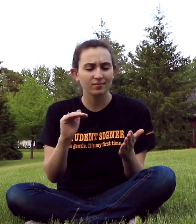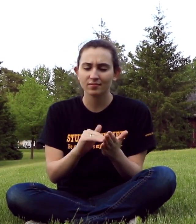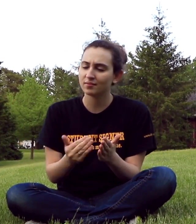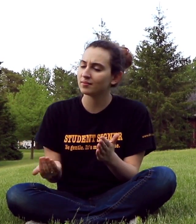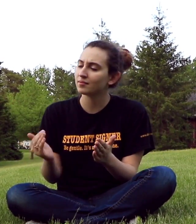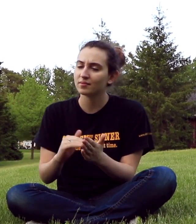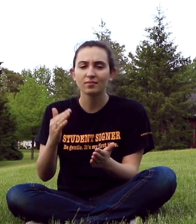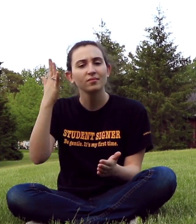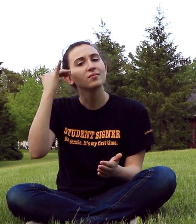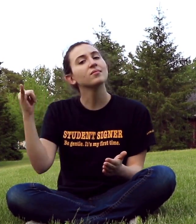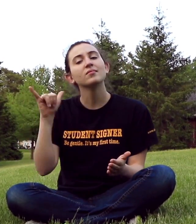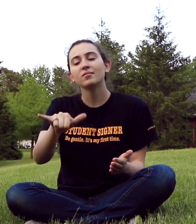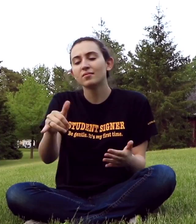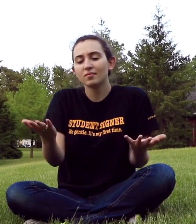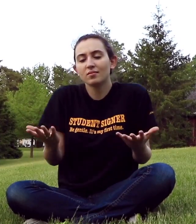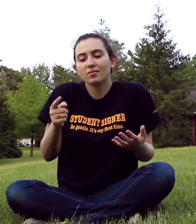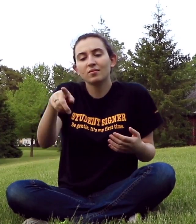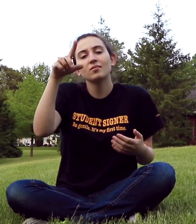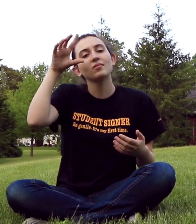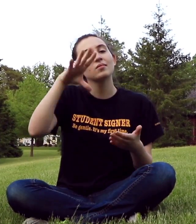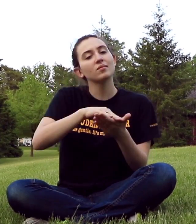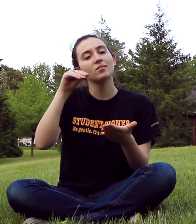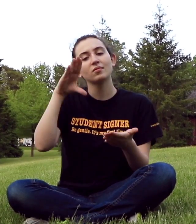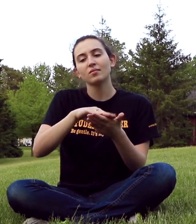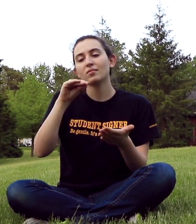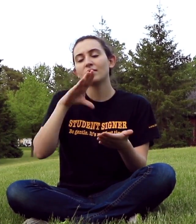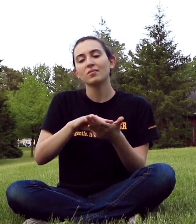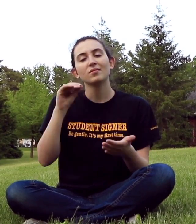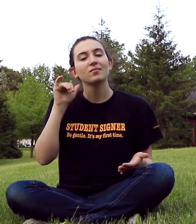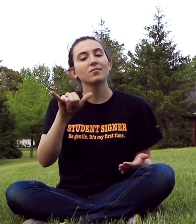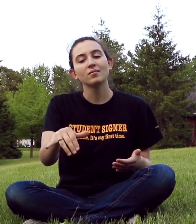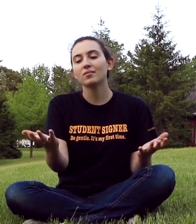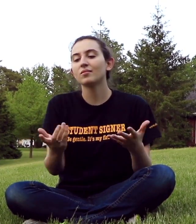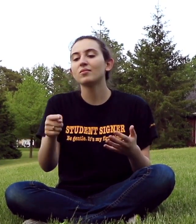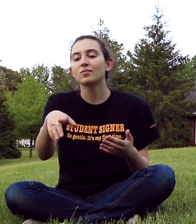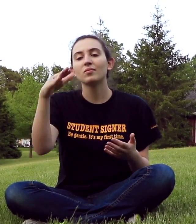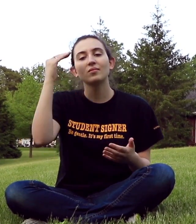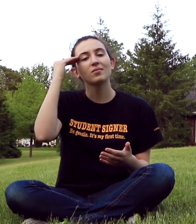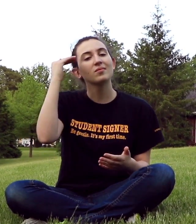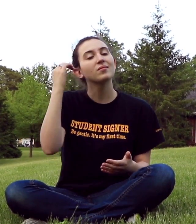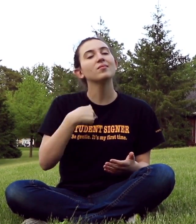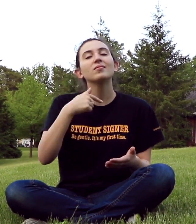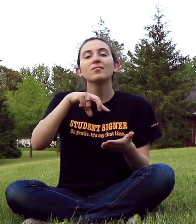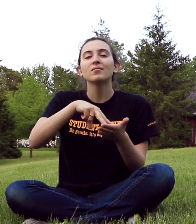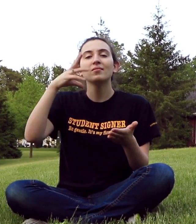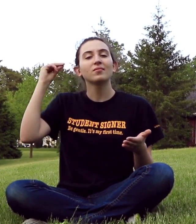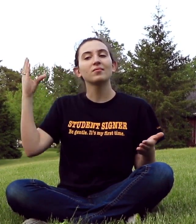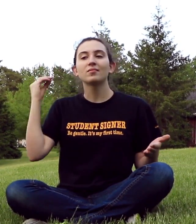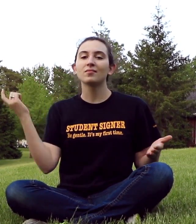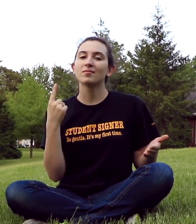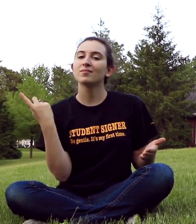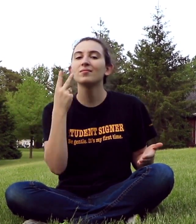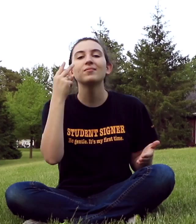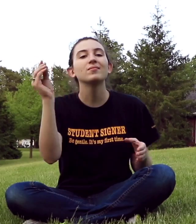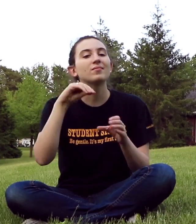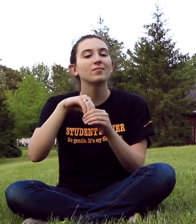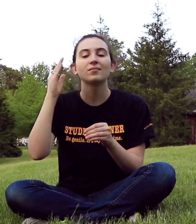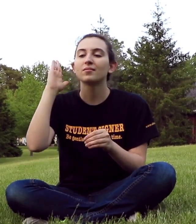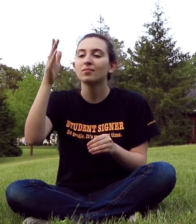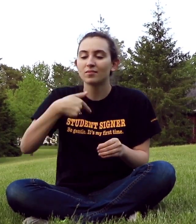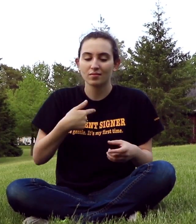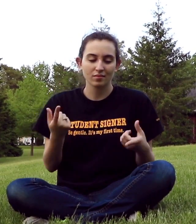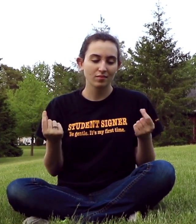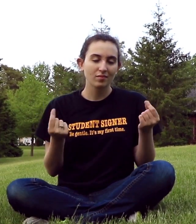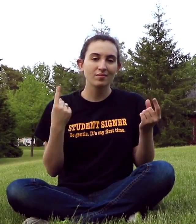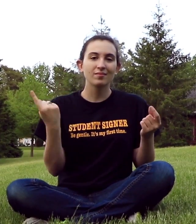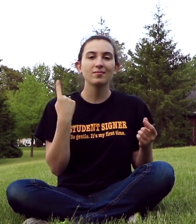Step out of the sun because you've learned, because you've learned. On the outside, always looking